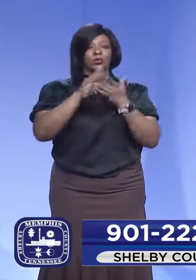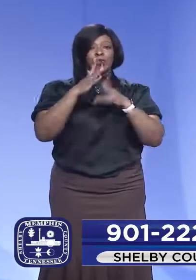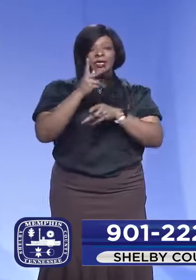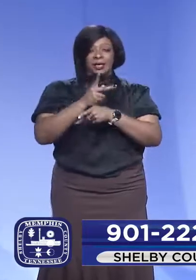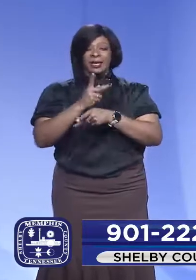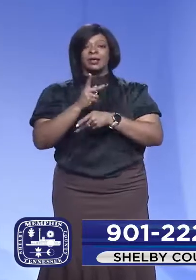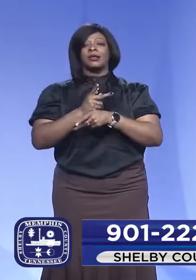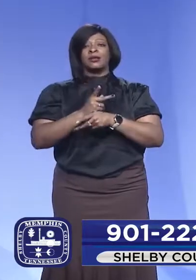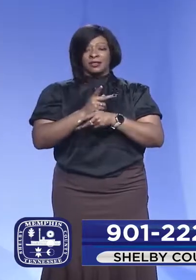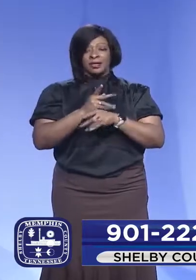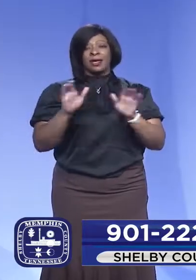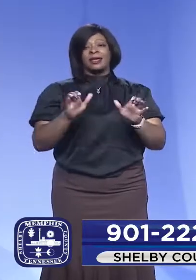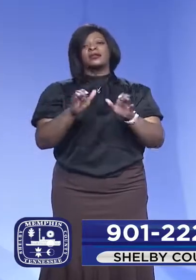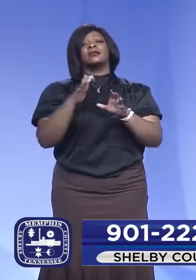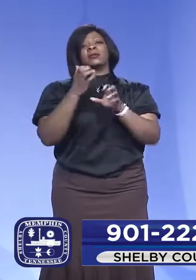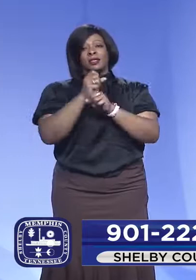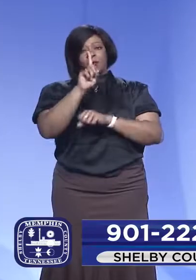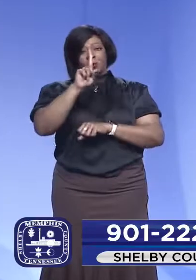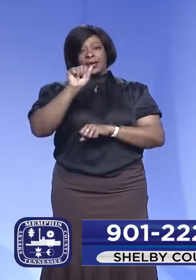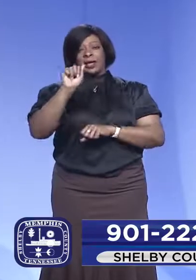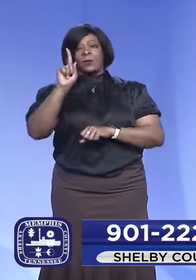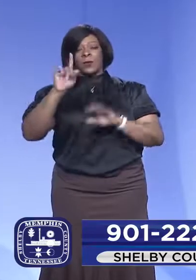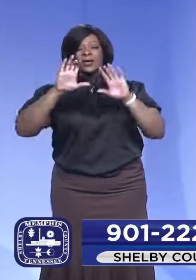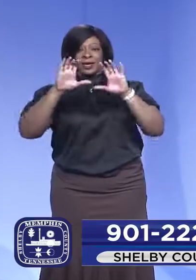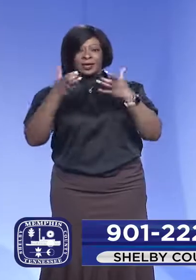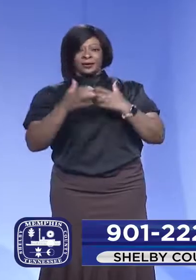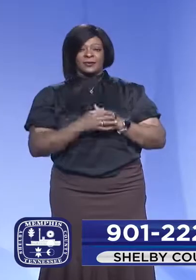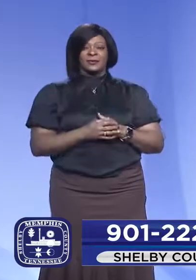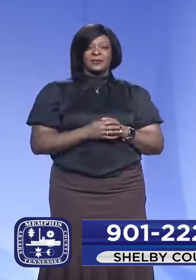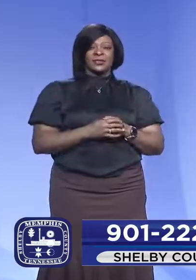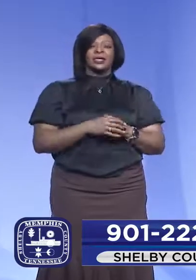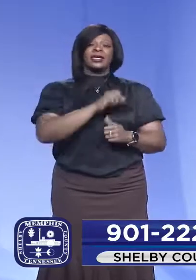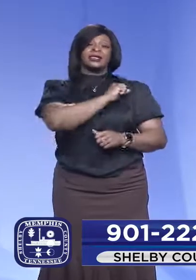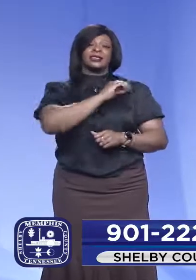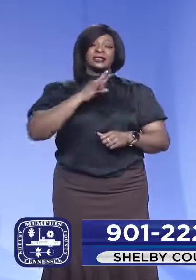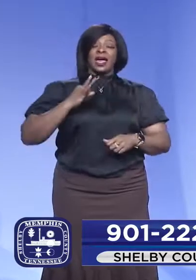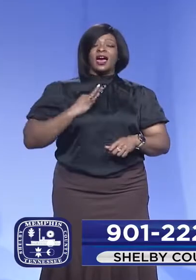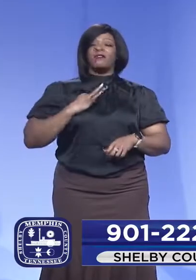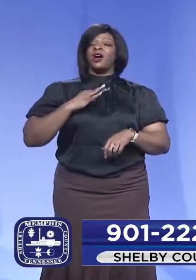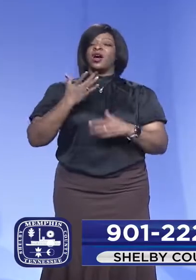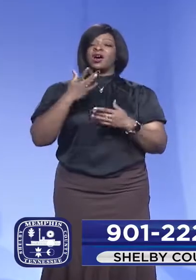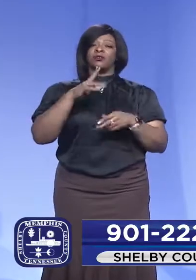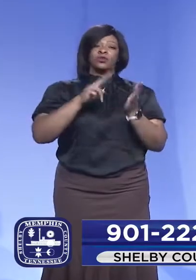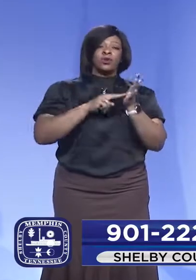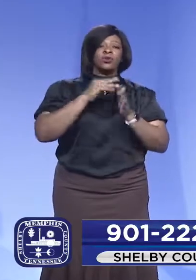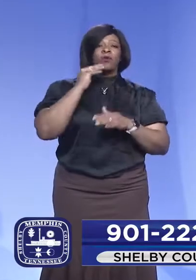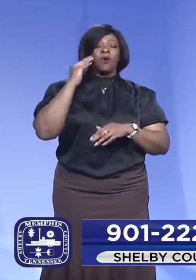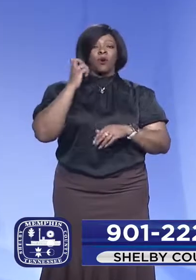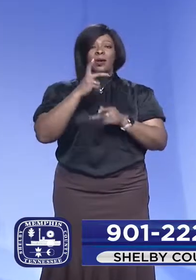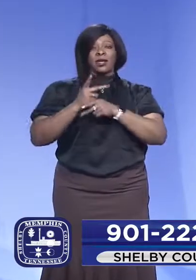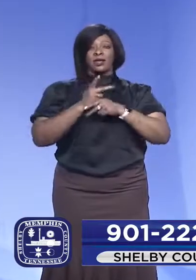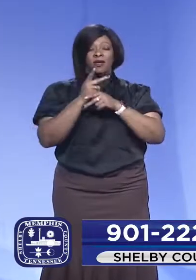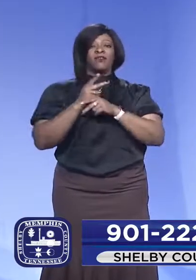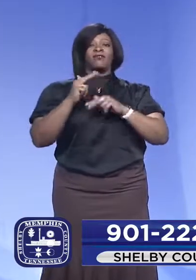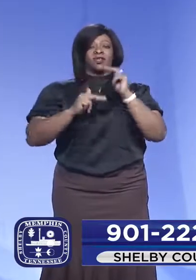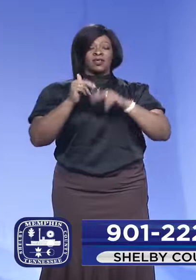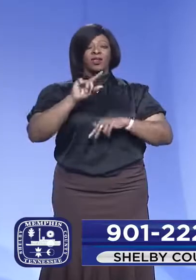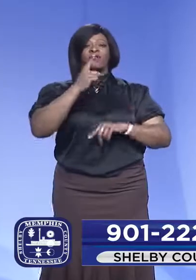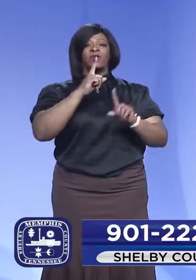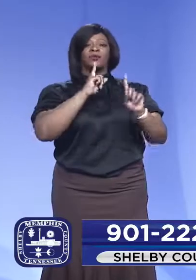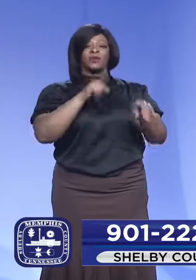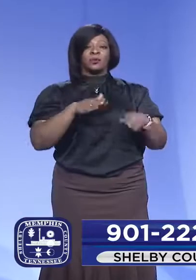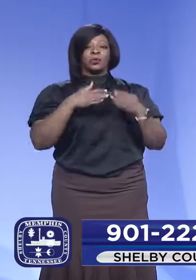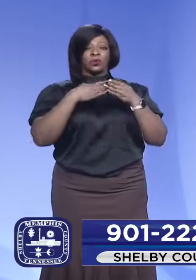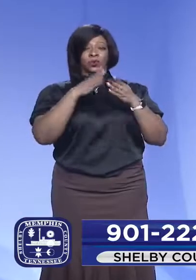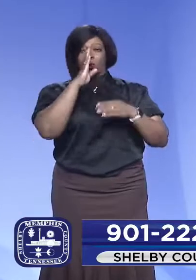care activities. Staff and residents of long-term care facilities, and then first responders with direct